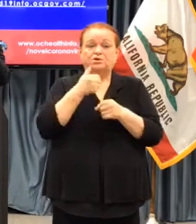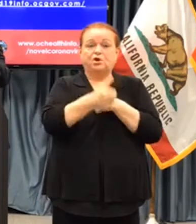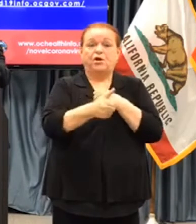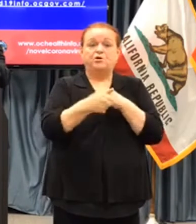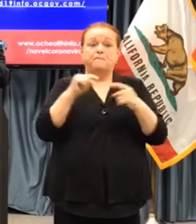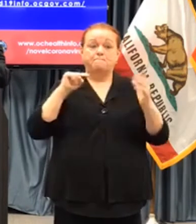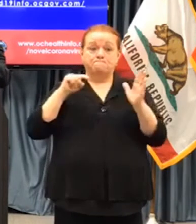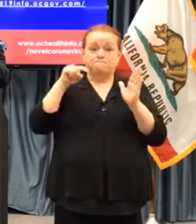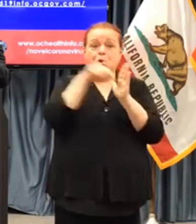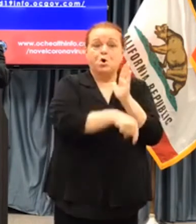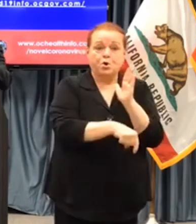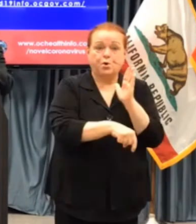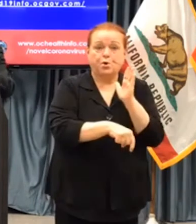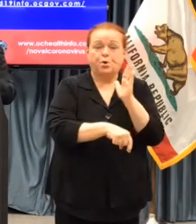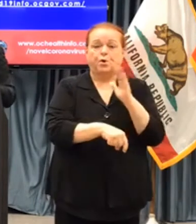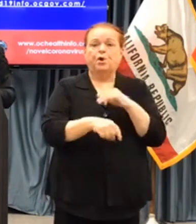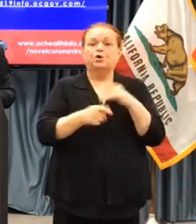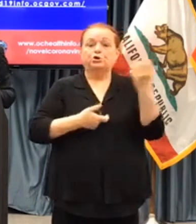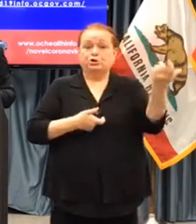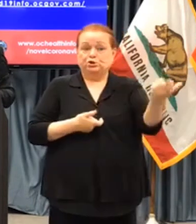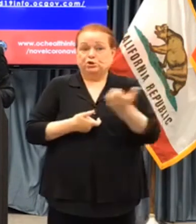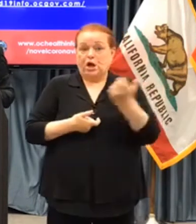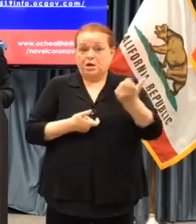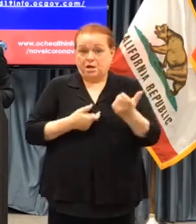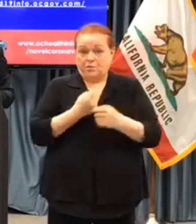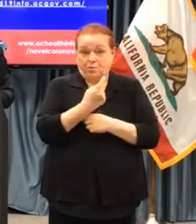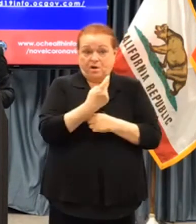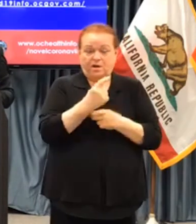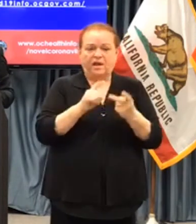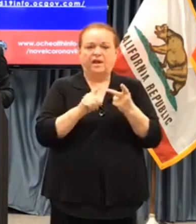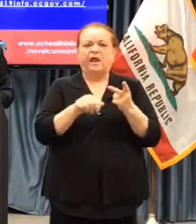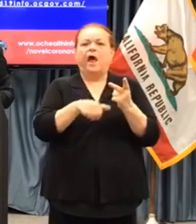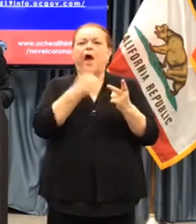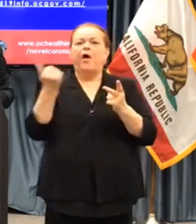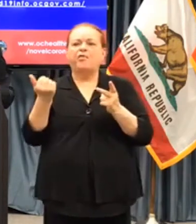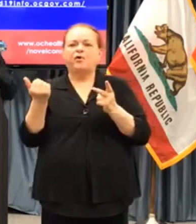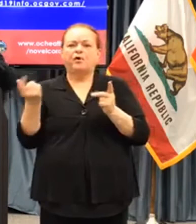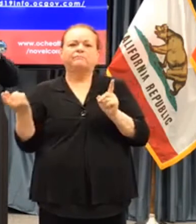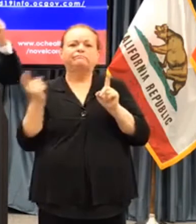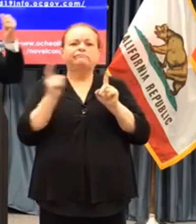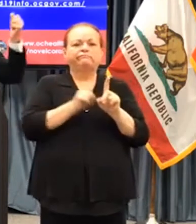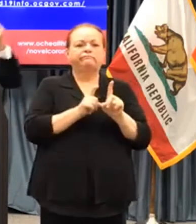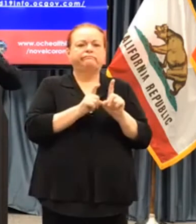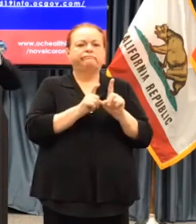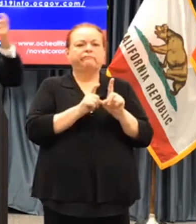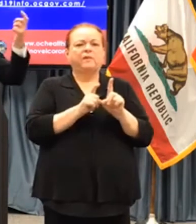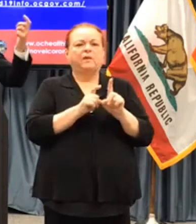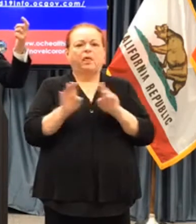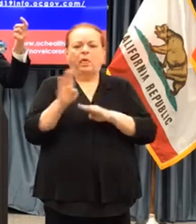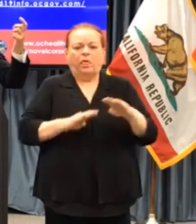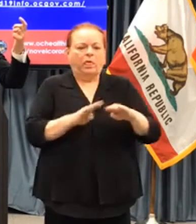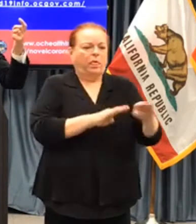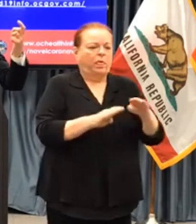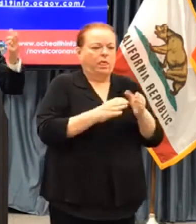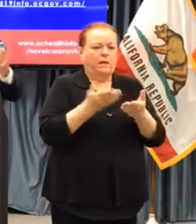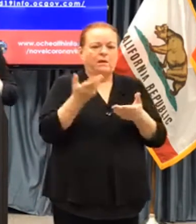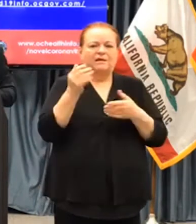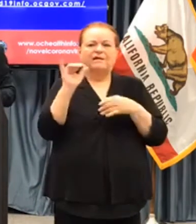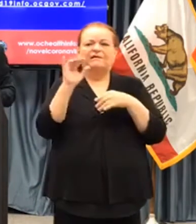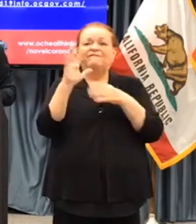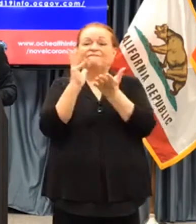for shooting the victim with a shotgun, and the other for being an accessory after the fact, wiping down the fingerprints off the